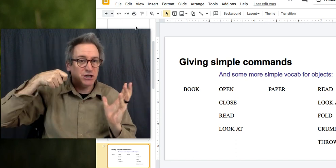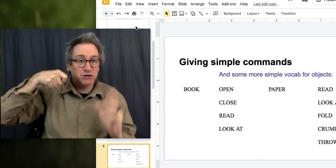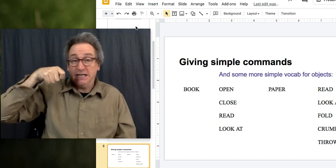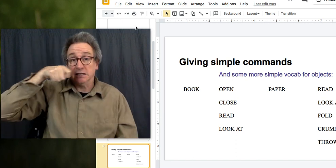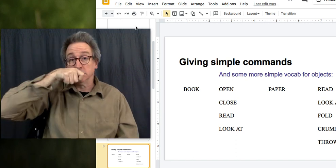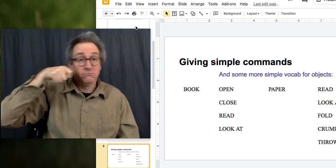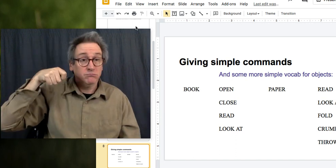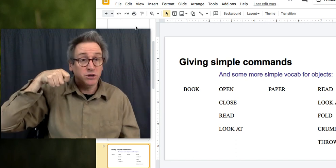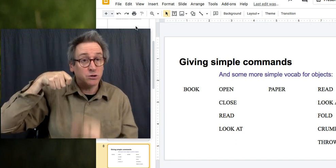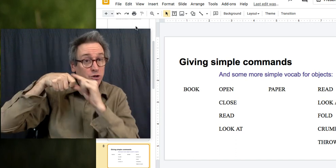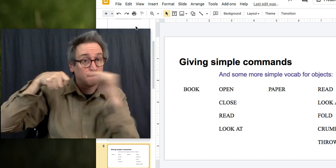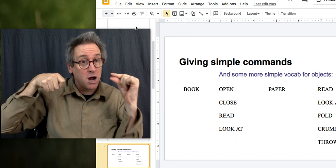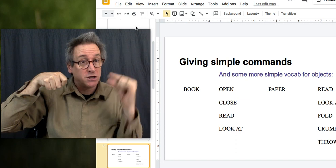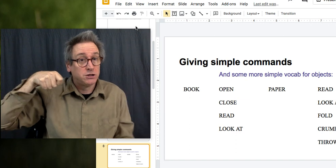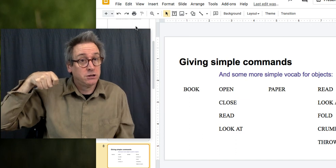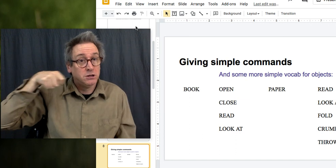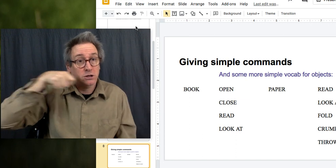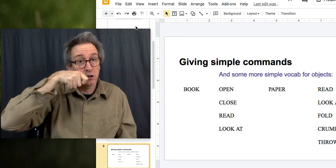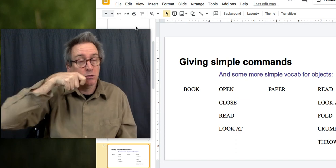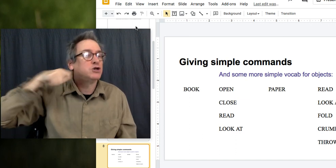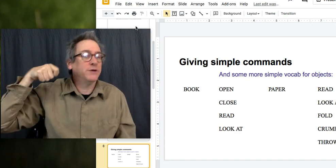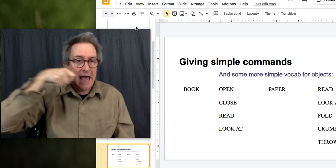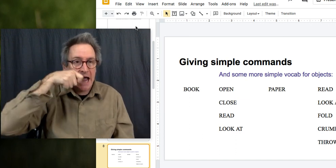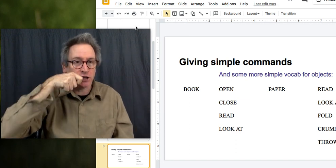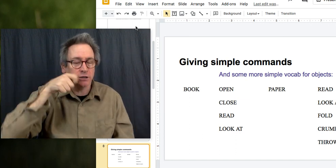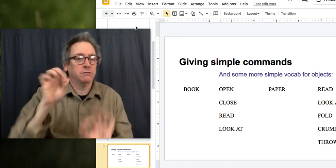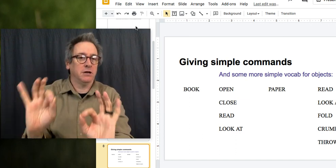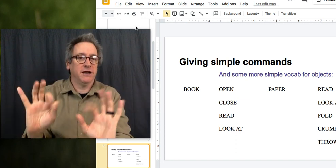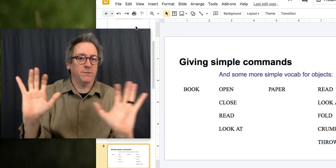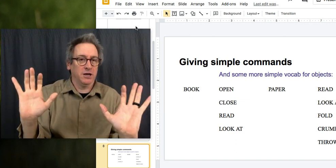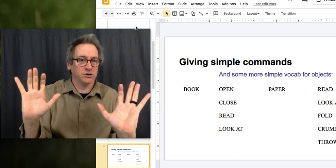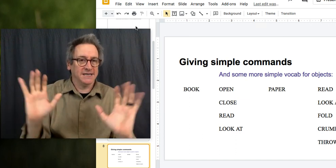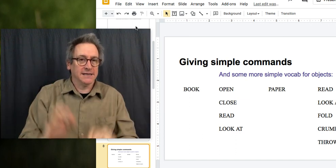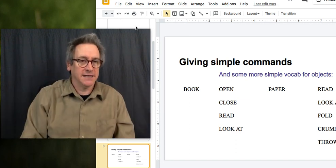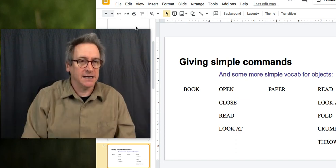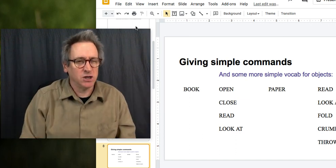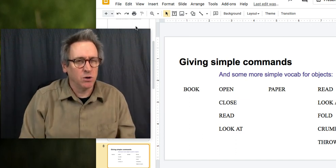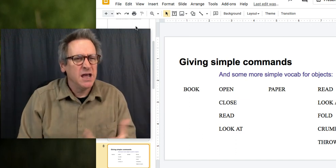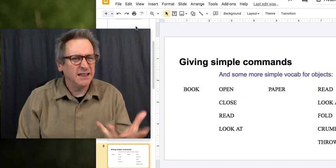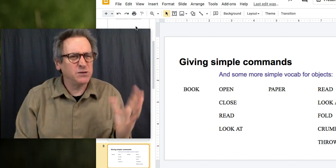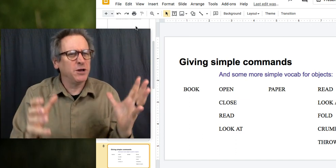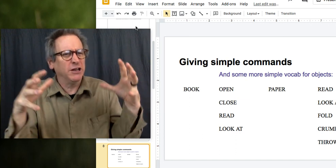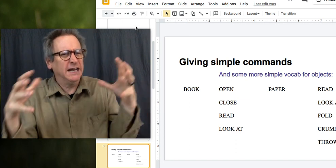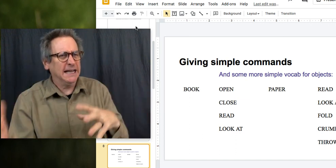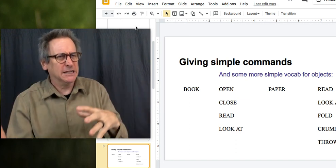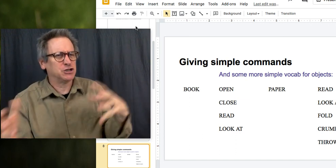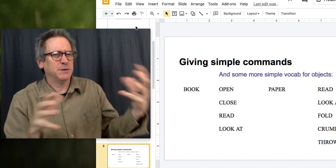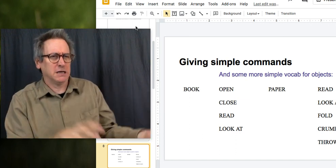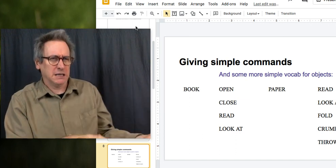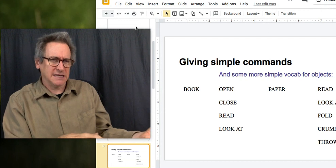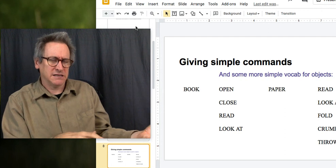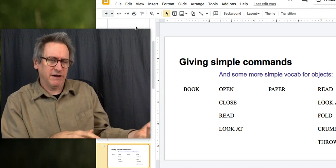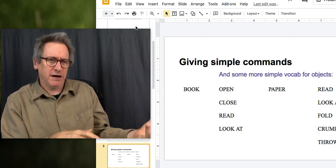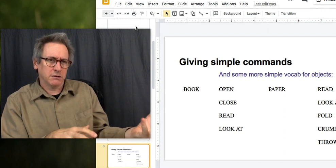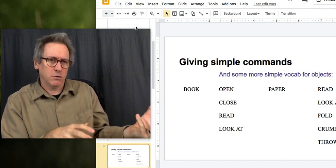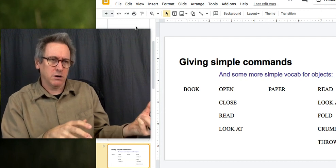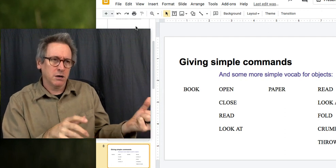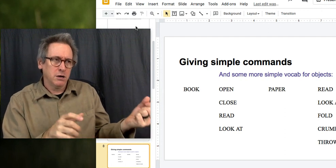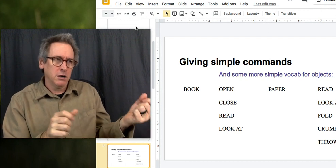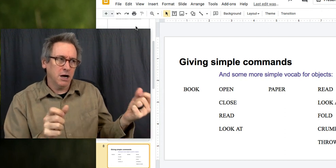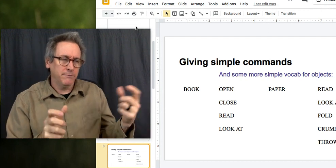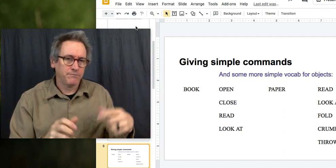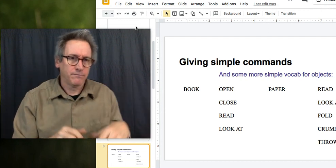brushing your teeth. We don't show the brush. We're showing the action, and everybody understands that. So that's what we call an instrument classifier,